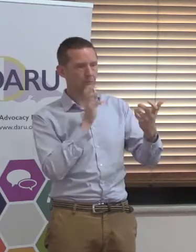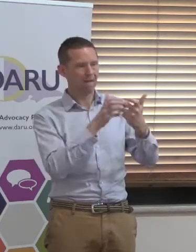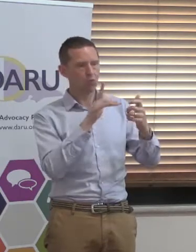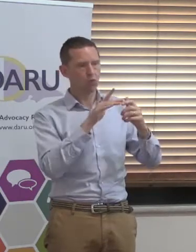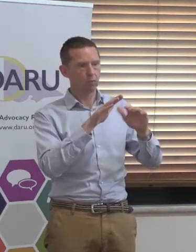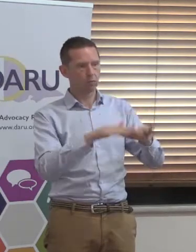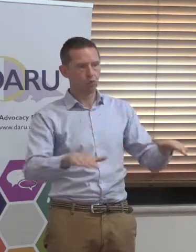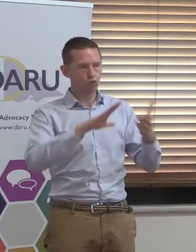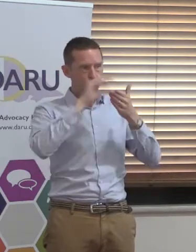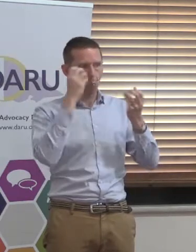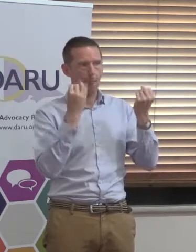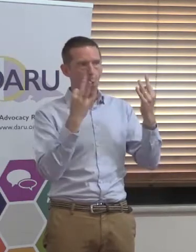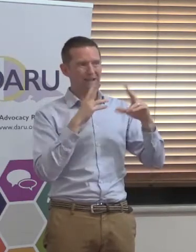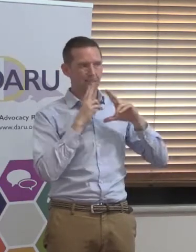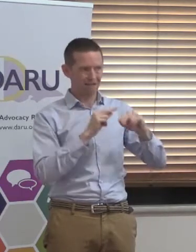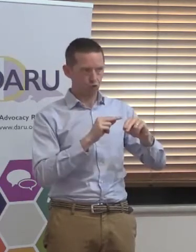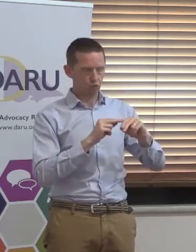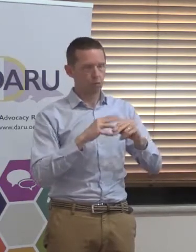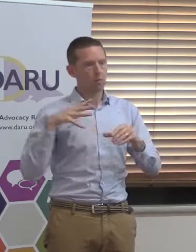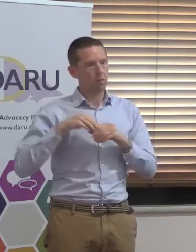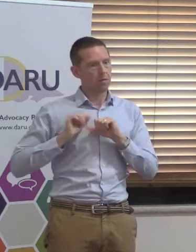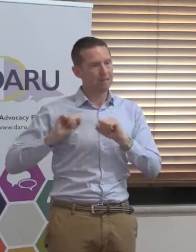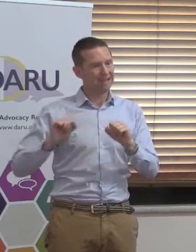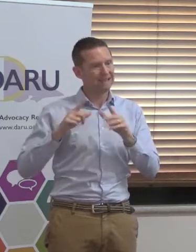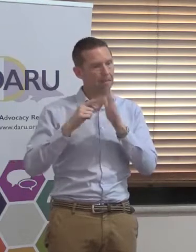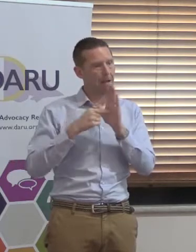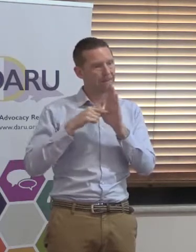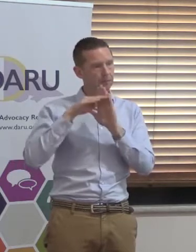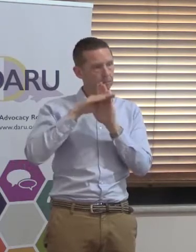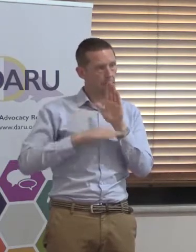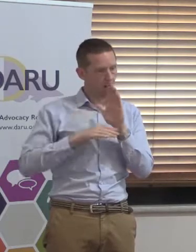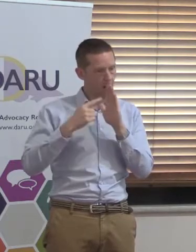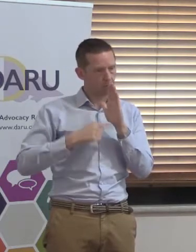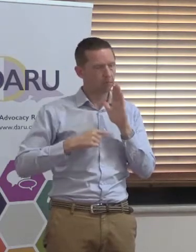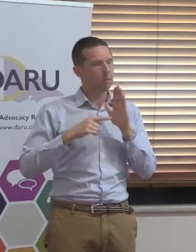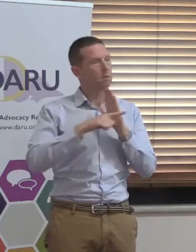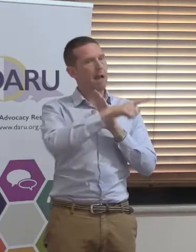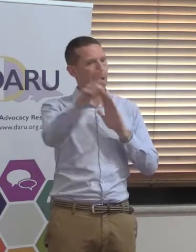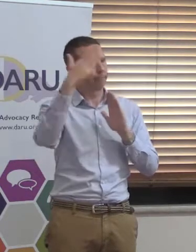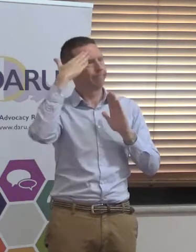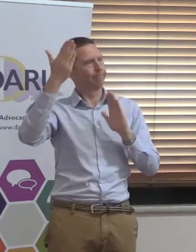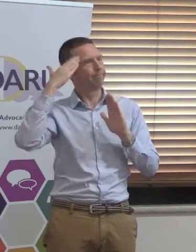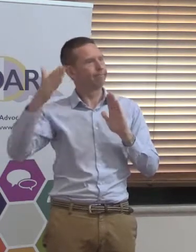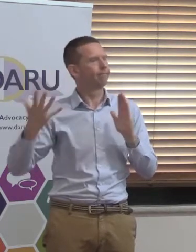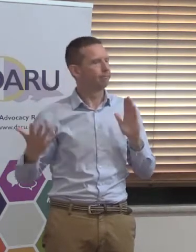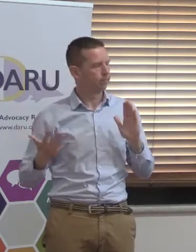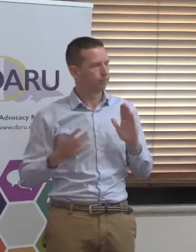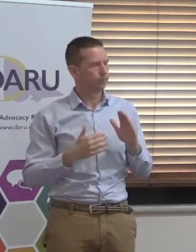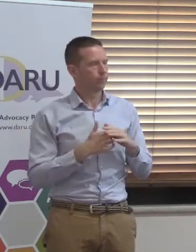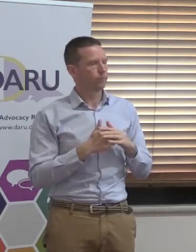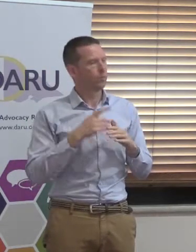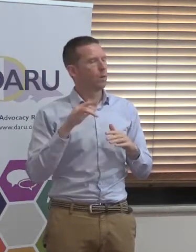speech within the department's guidelines, that wasn't widely known or distributed